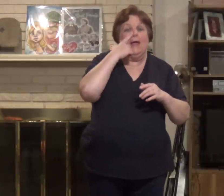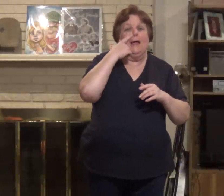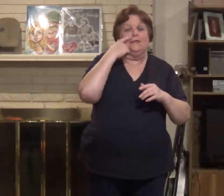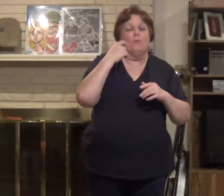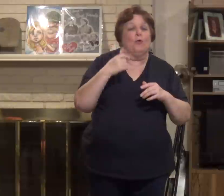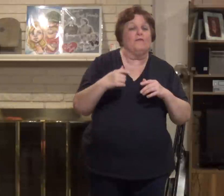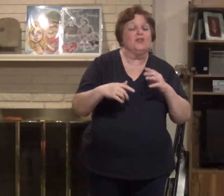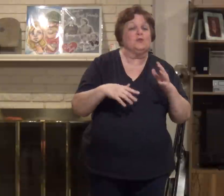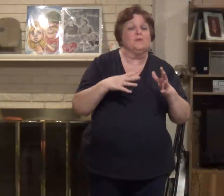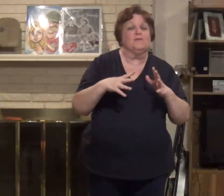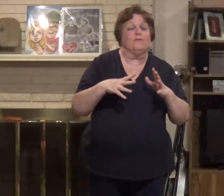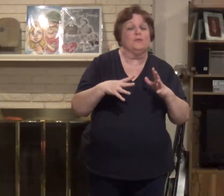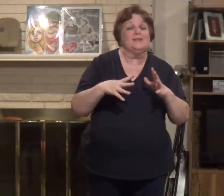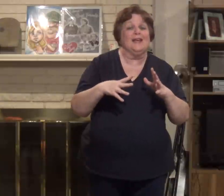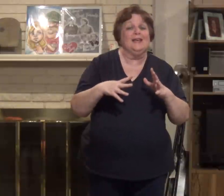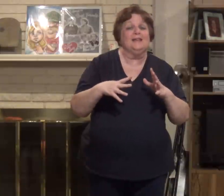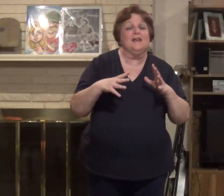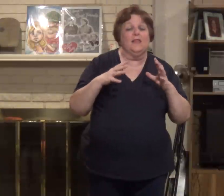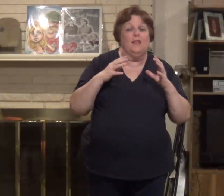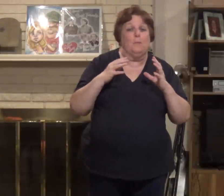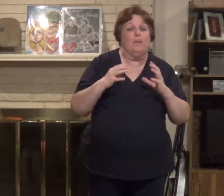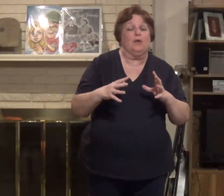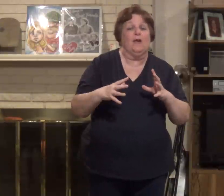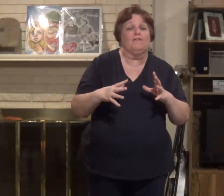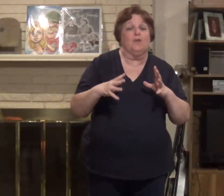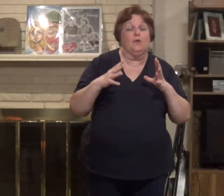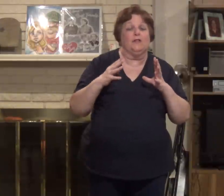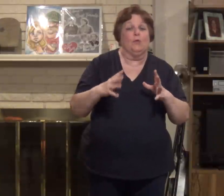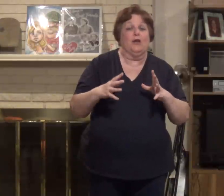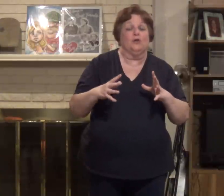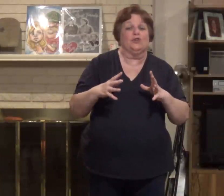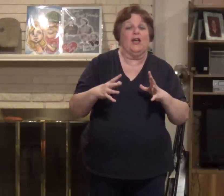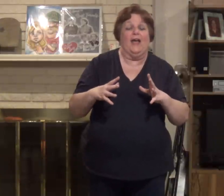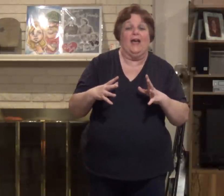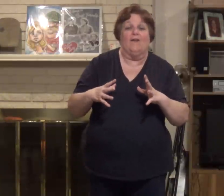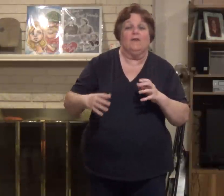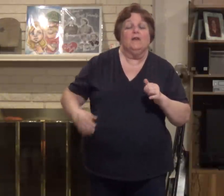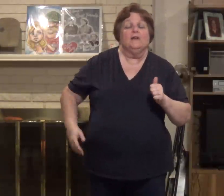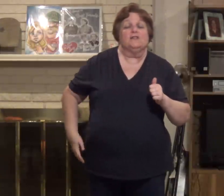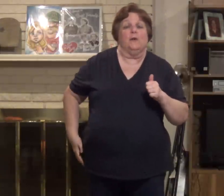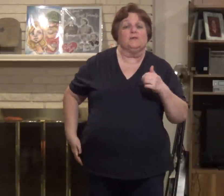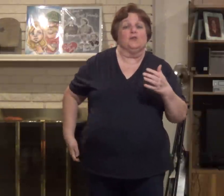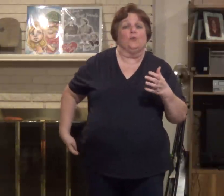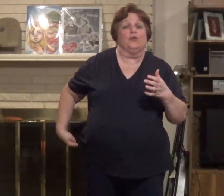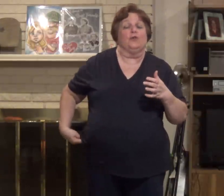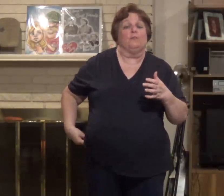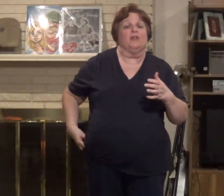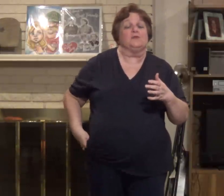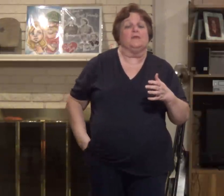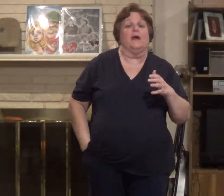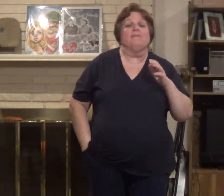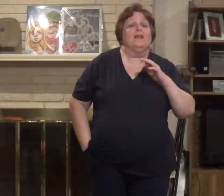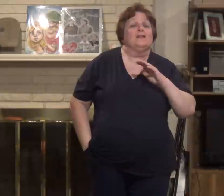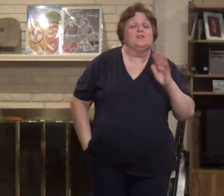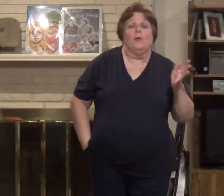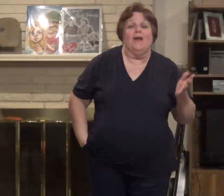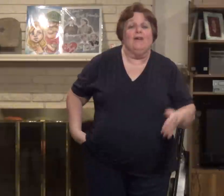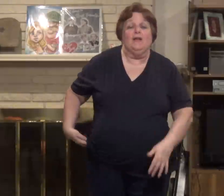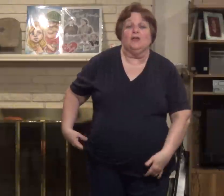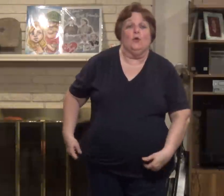And the more vegetables and fruits I eat, the better I feel and the more energy I have. So I was in a really good place with that. So have I, you know what?